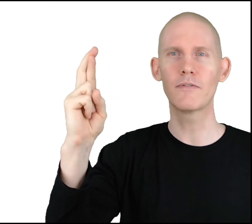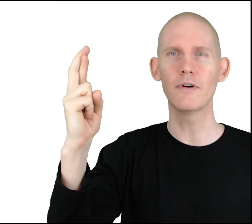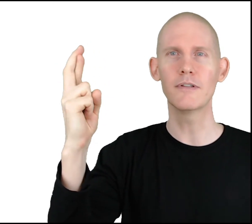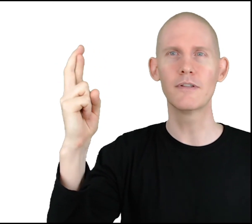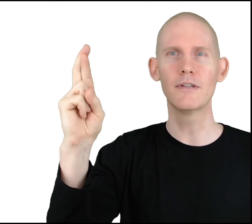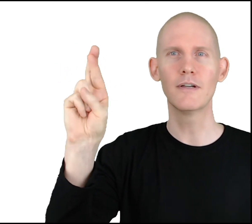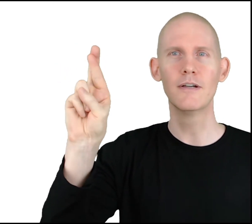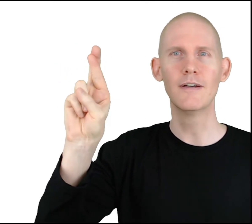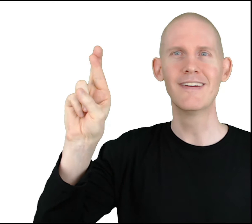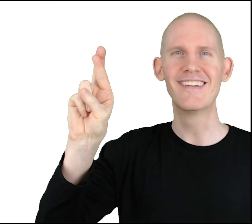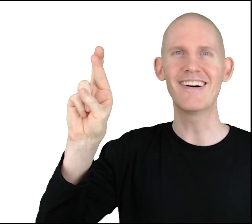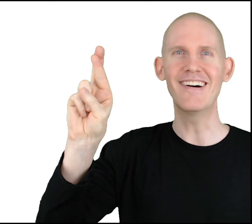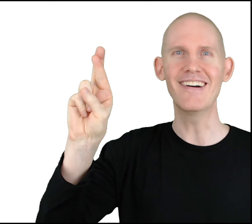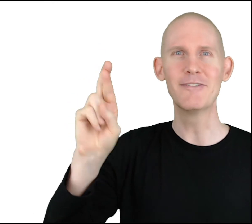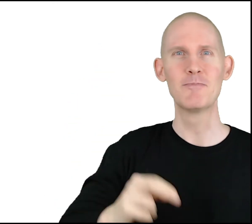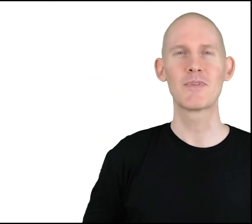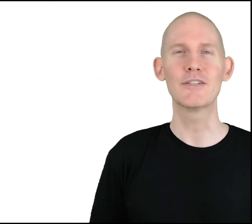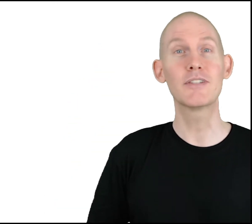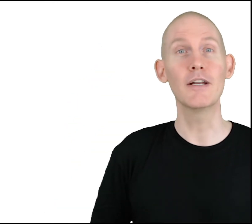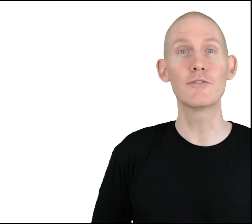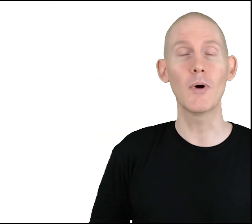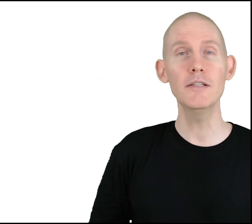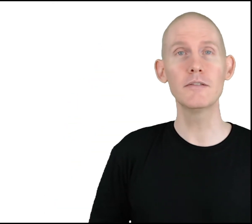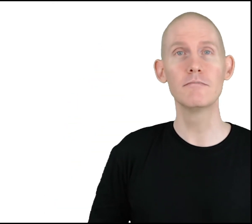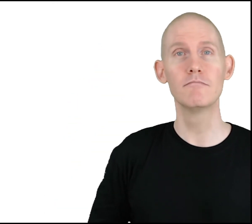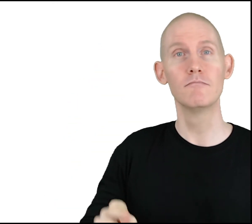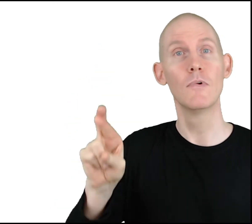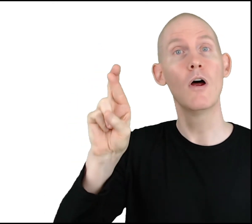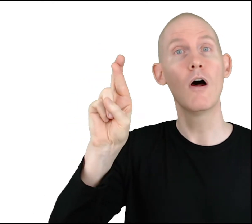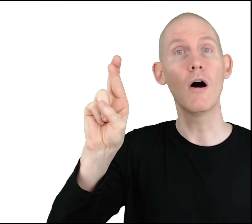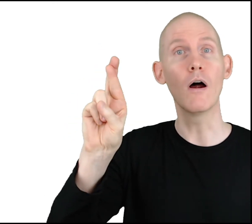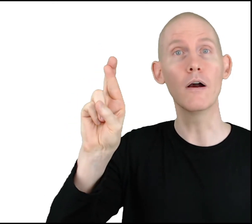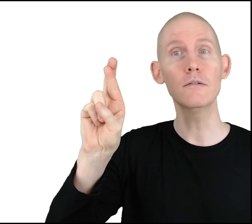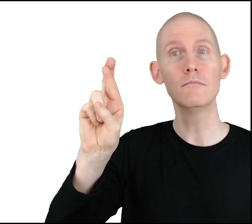front. R. Let's sign it twice. R.